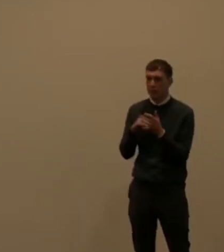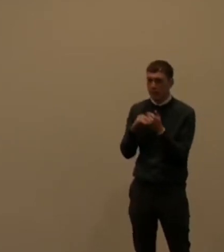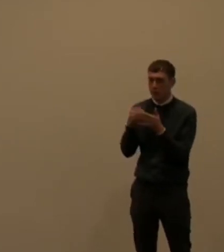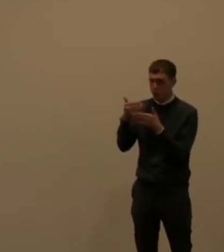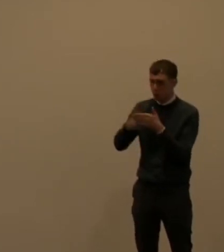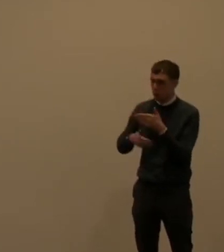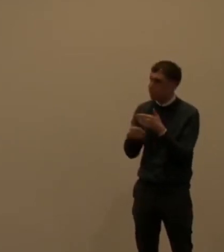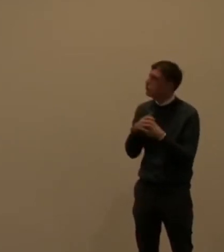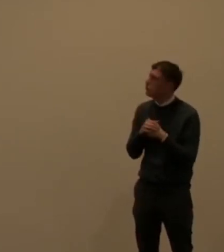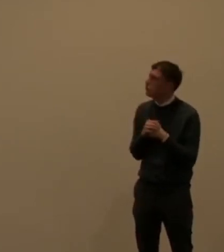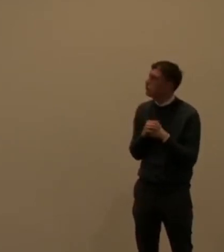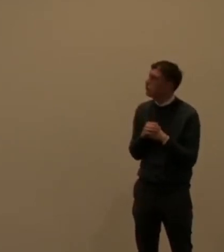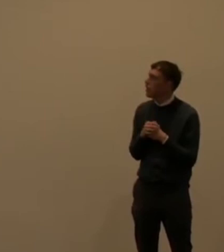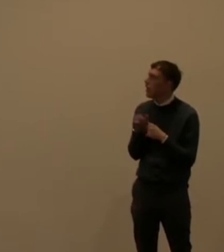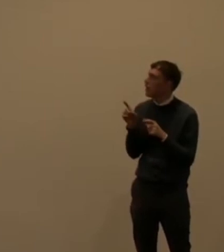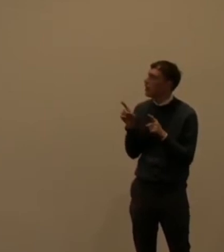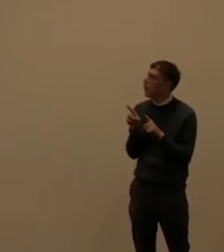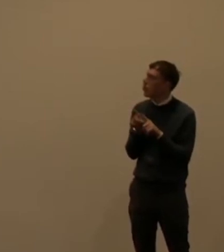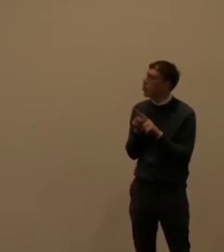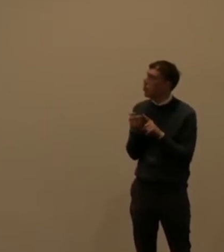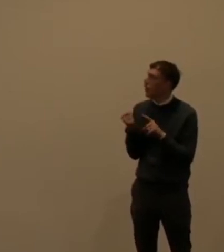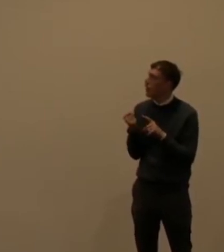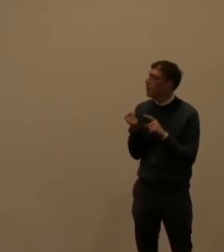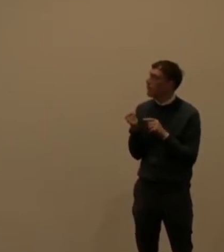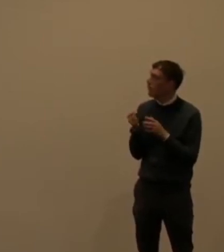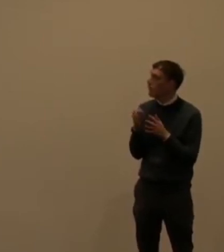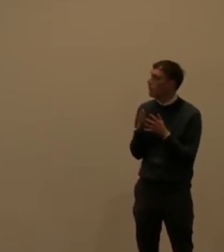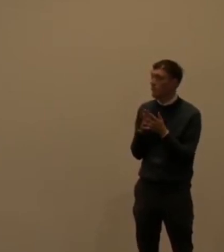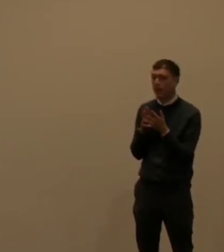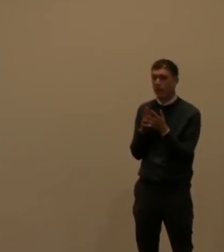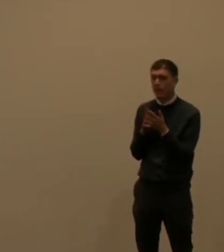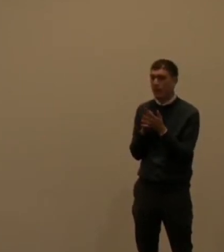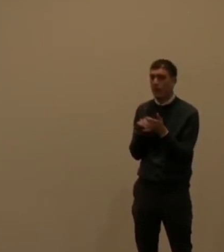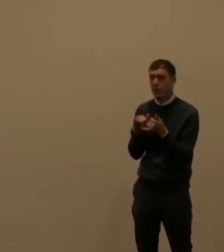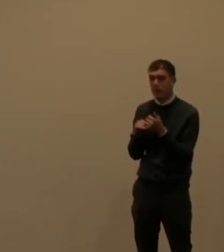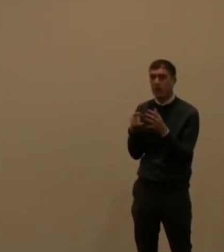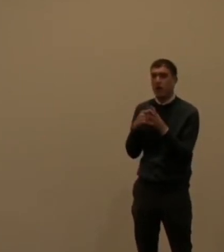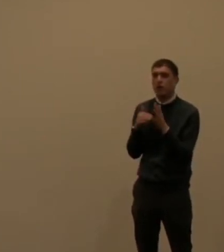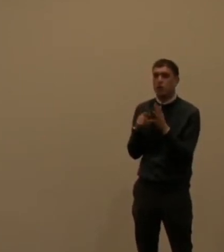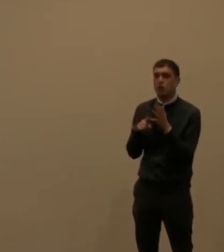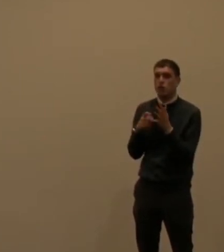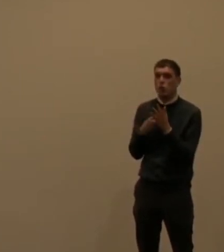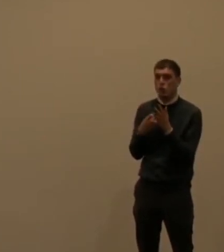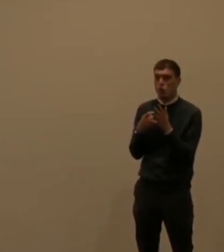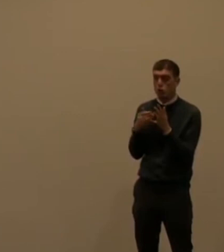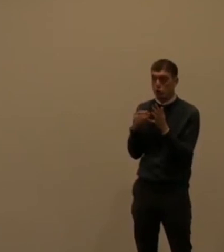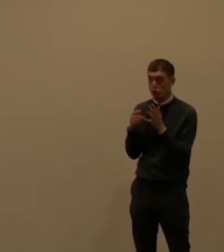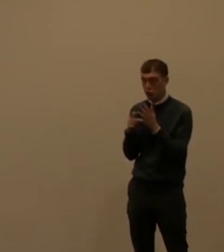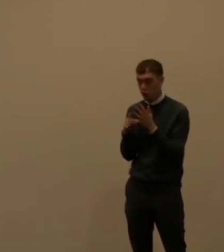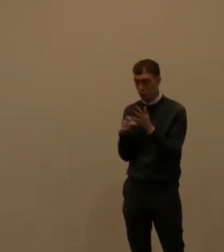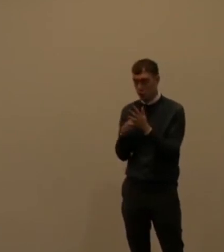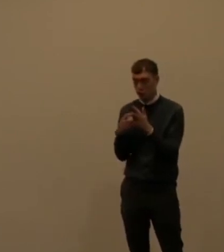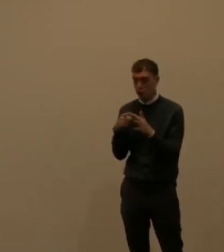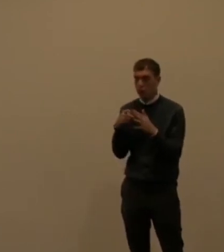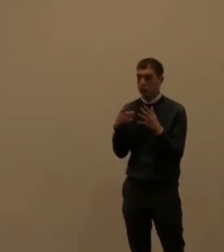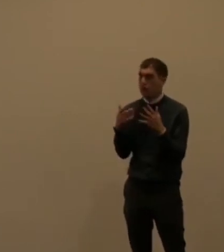online. So Microsoft documentation is also a very good place. And then you have also Microsoft Azure migrations if you want to go down and